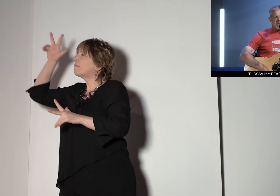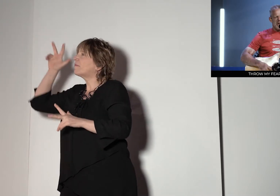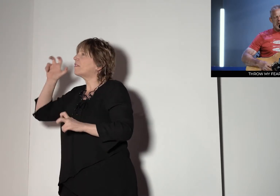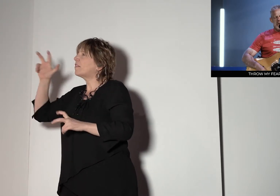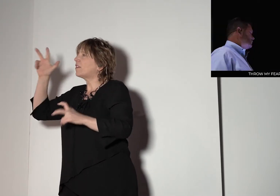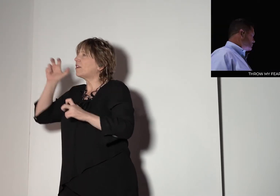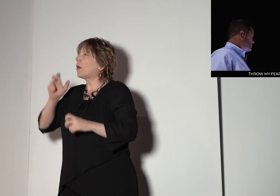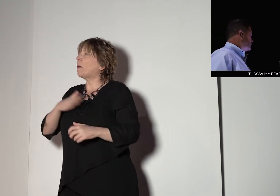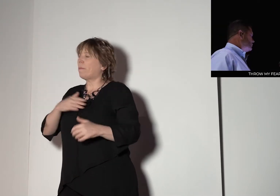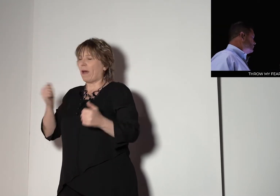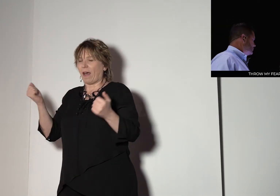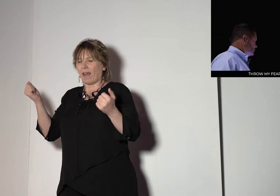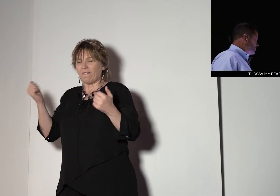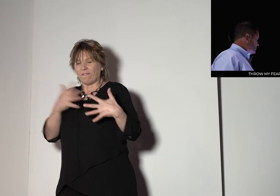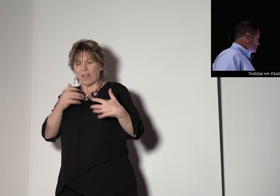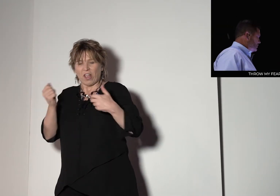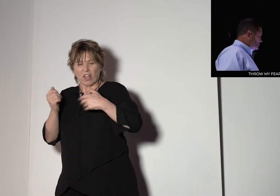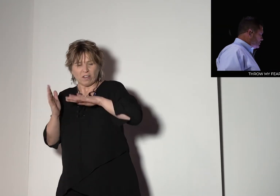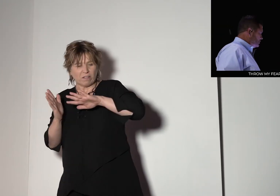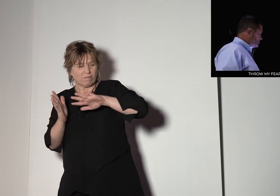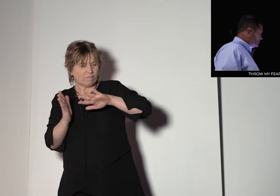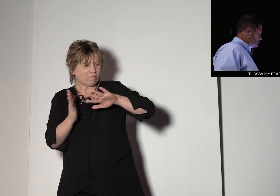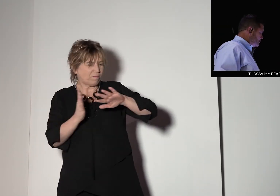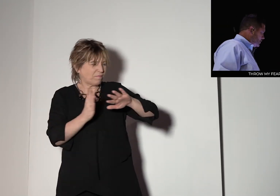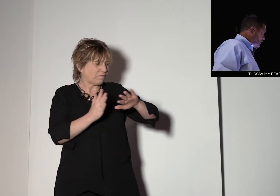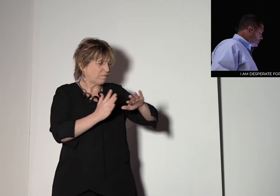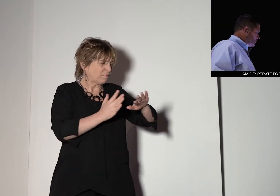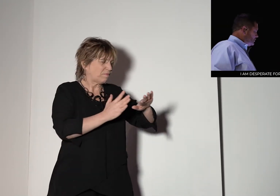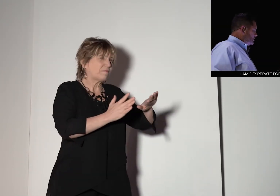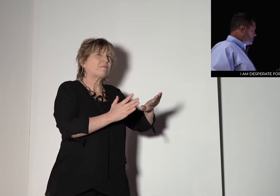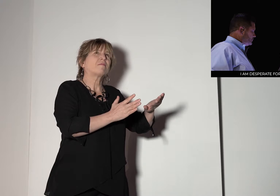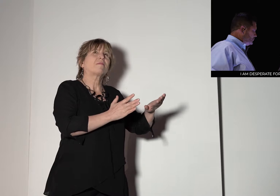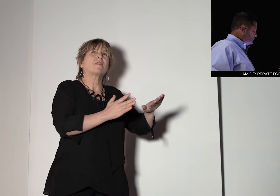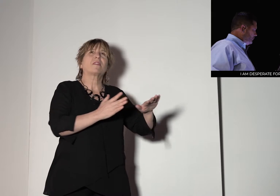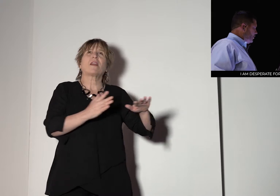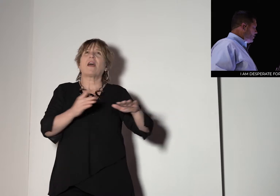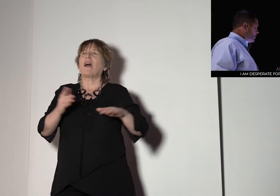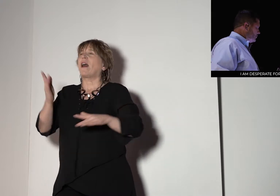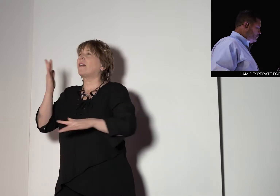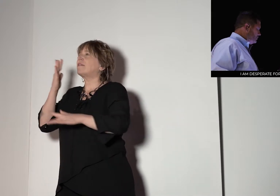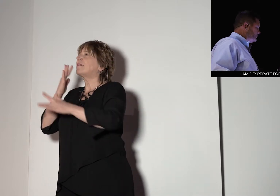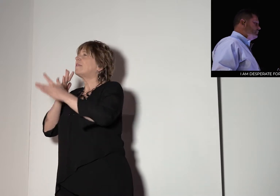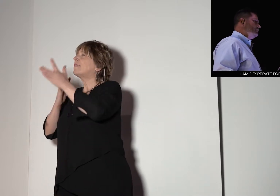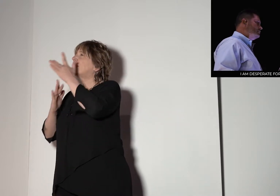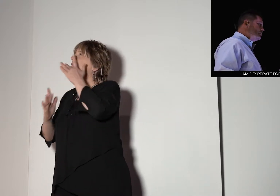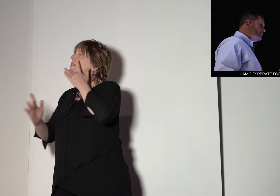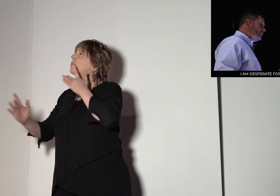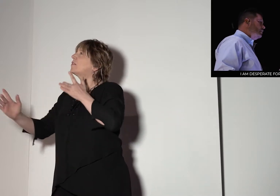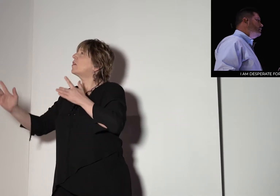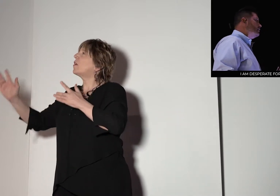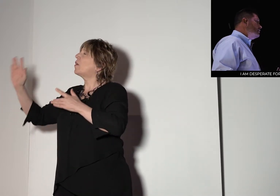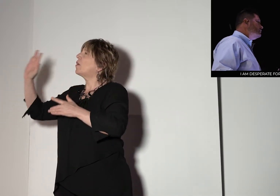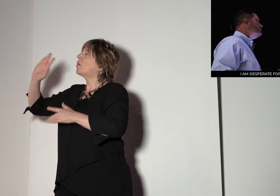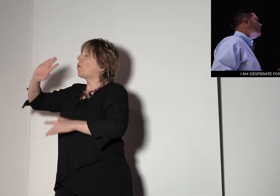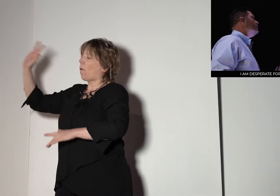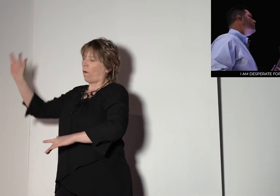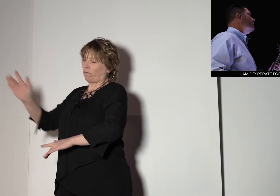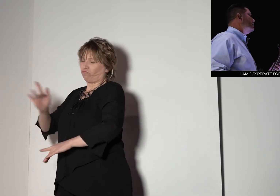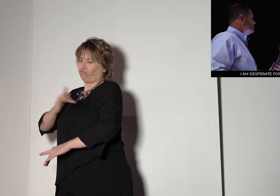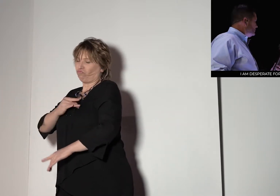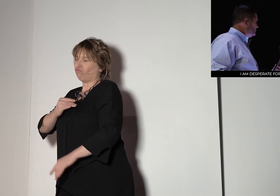my fears into the wind. I am desperate for a touch